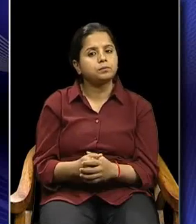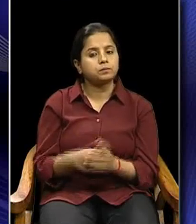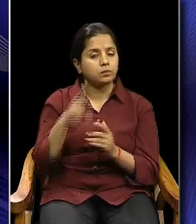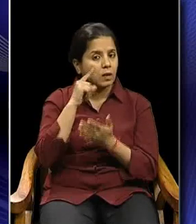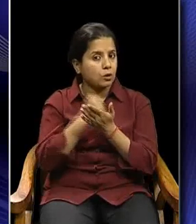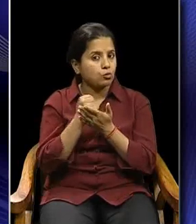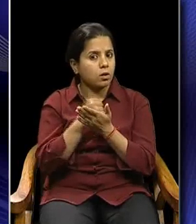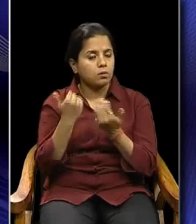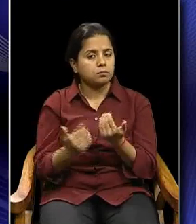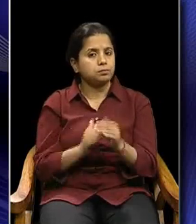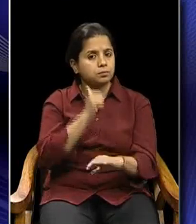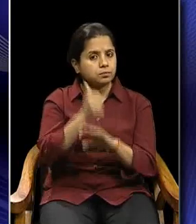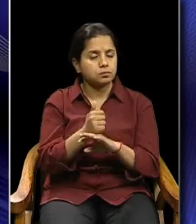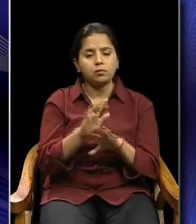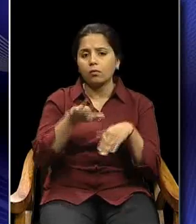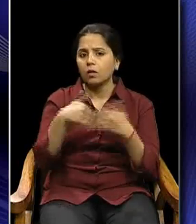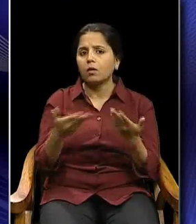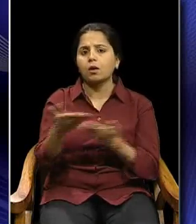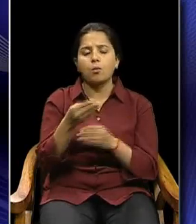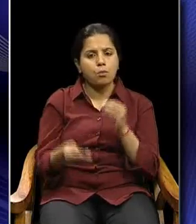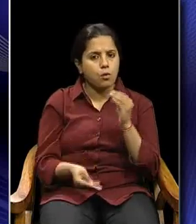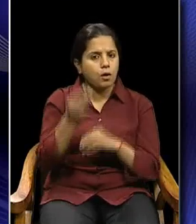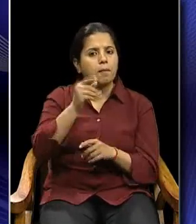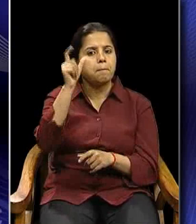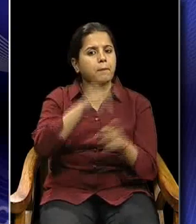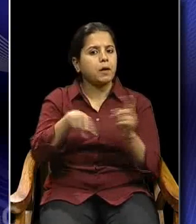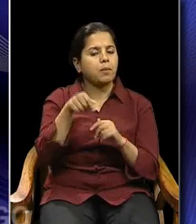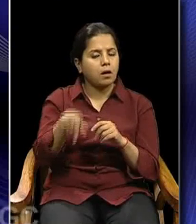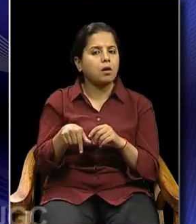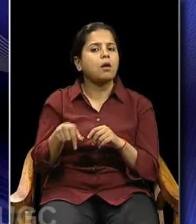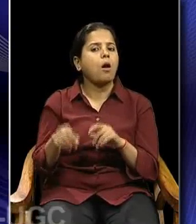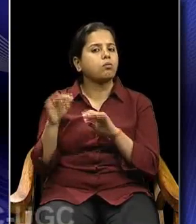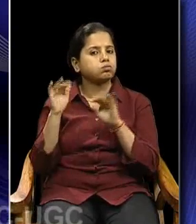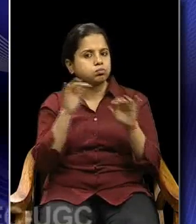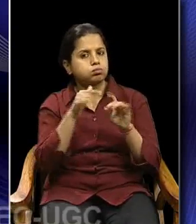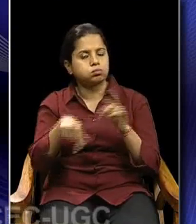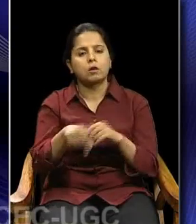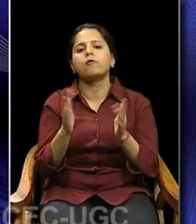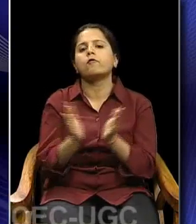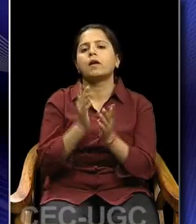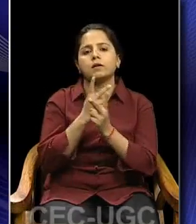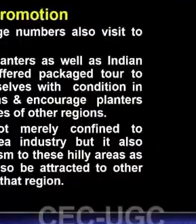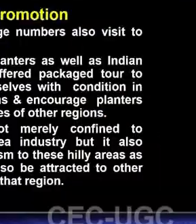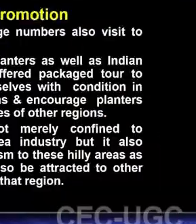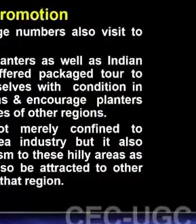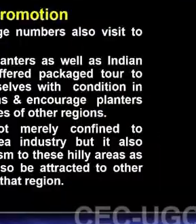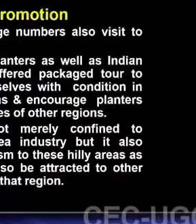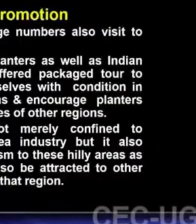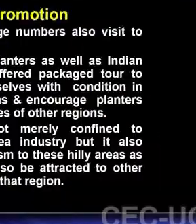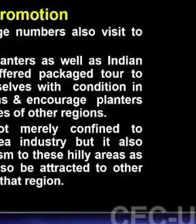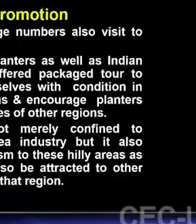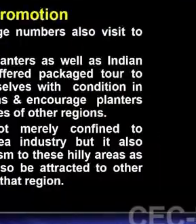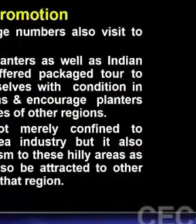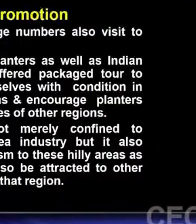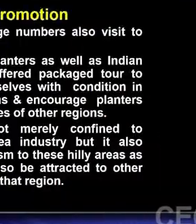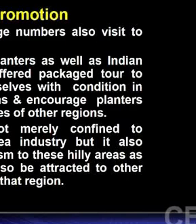trying to set up that how more and more people they visit such kind of festivals. And we find